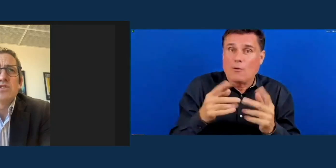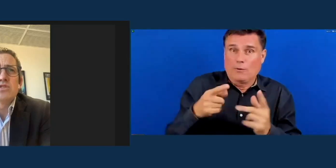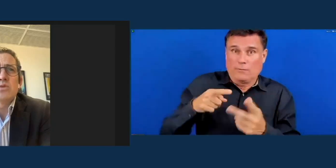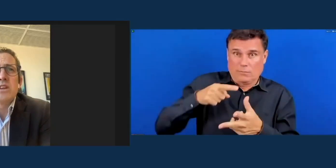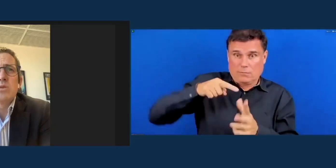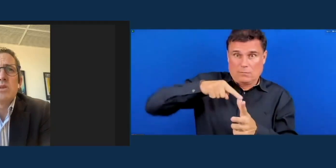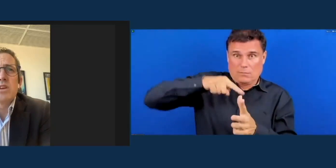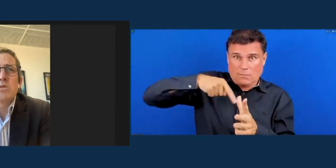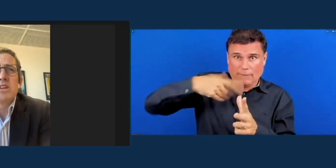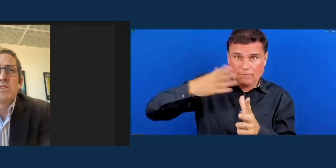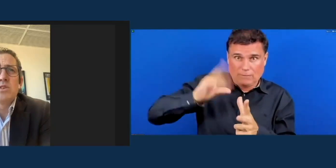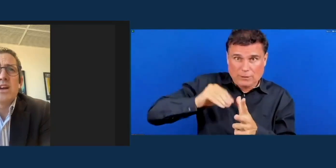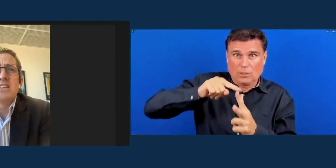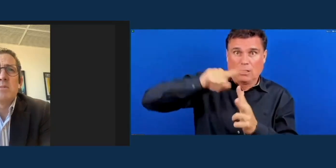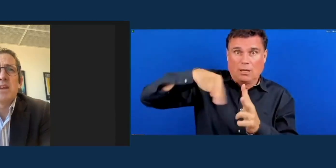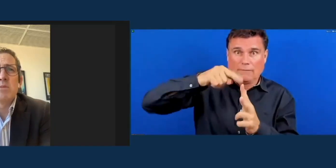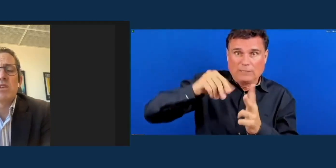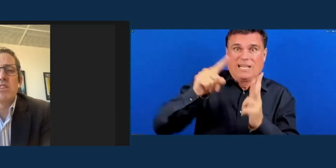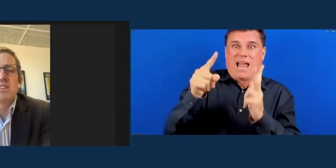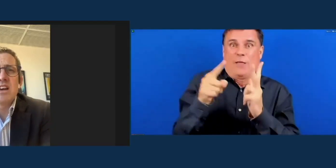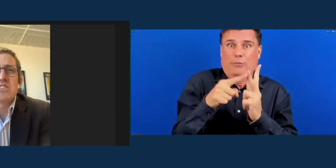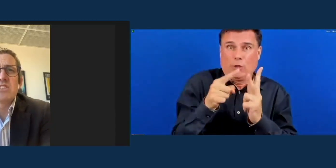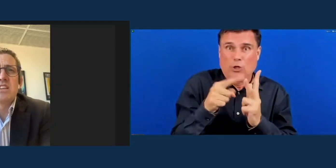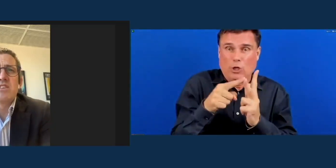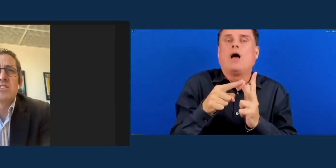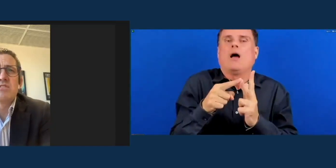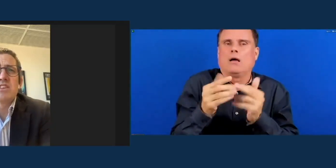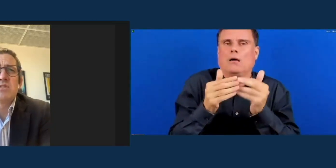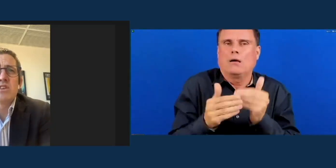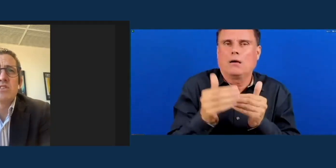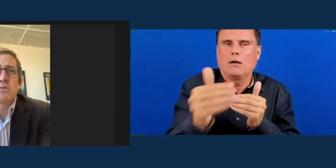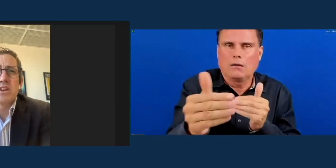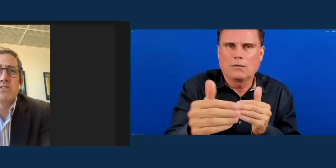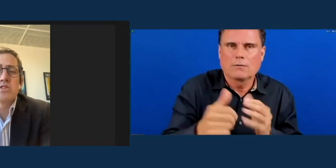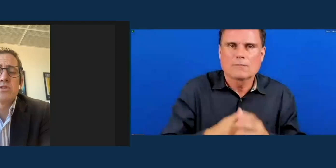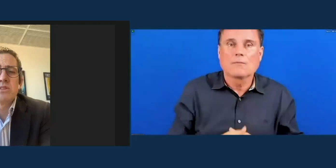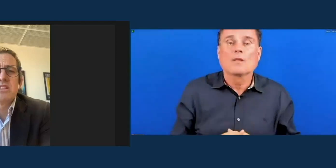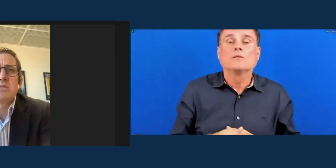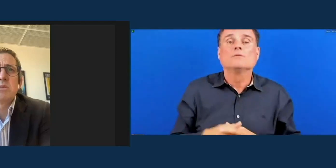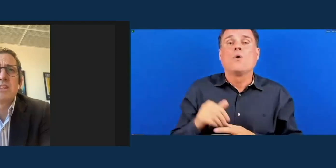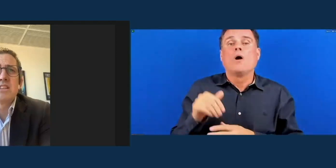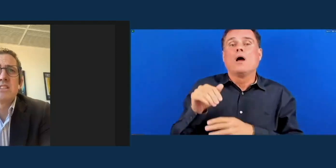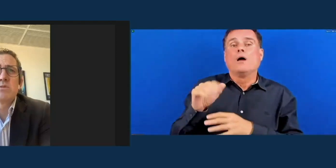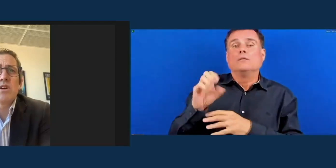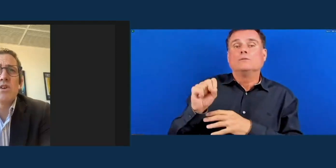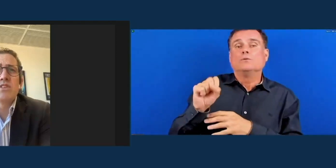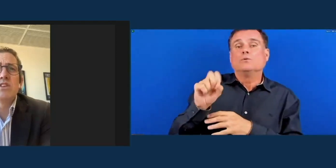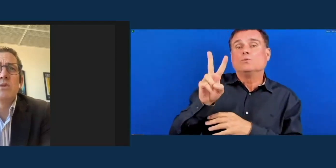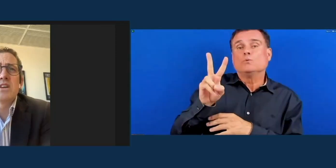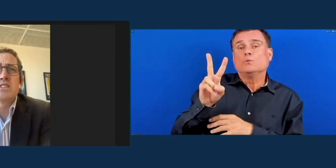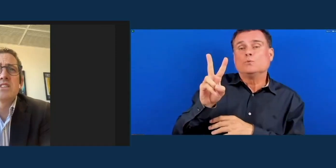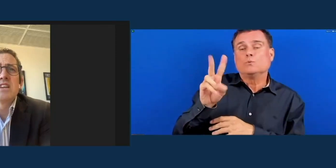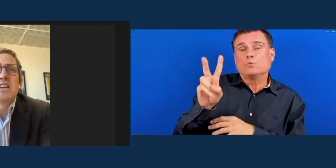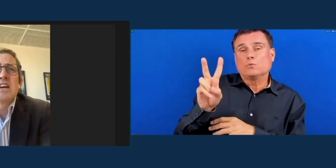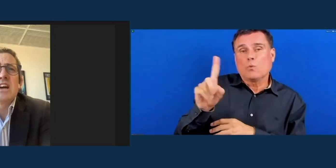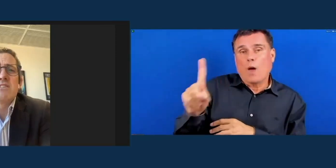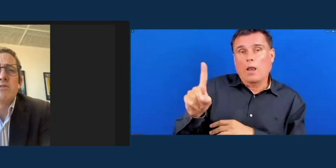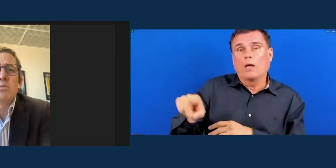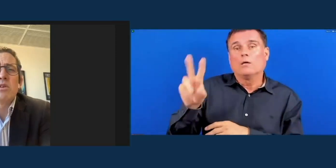In 2021-22, ACR became one of the largest innovation funds focused on reading for children with disabilities, with over